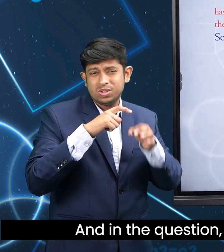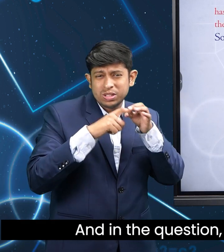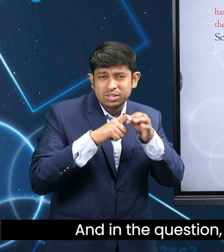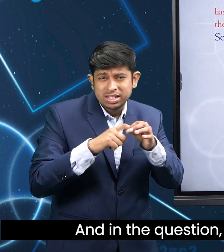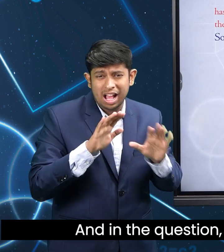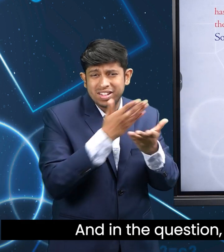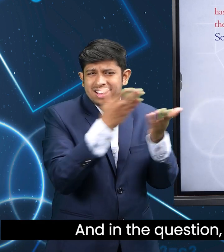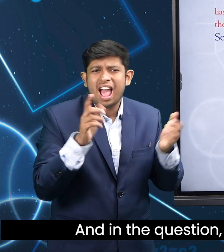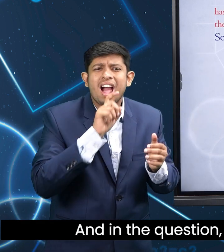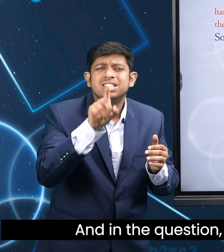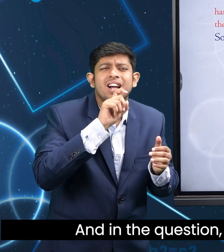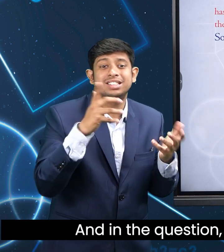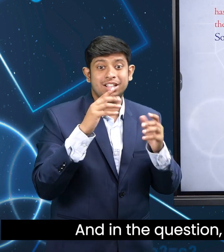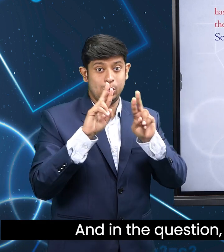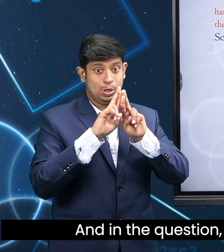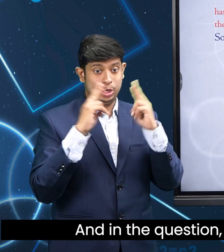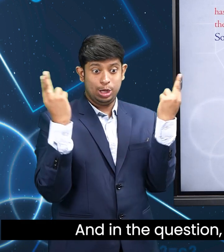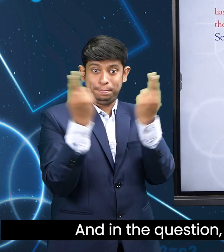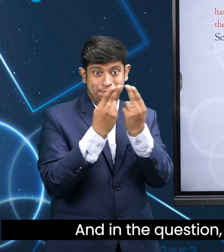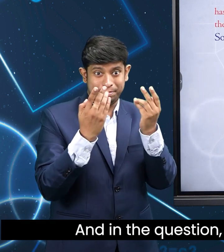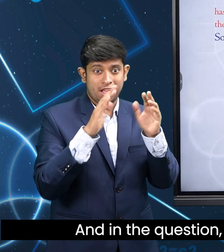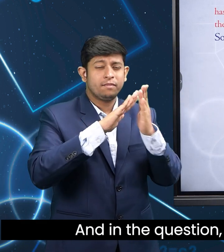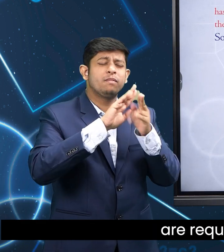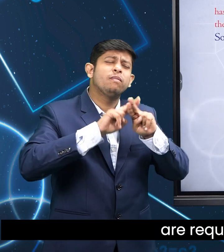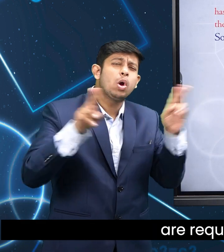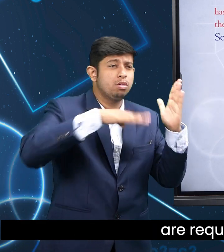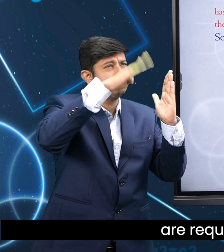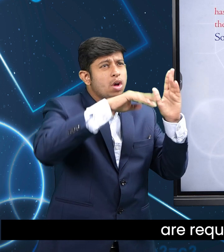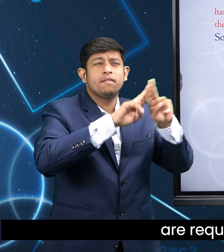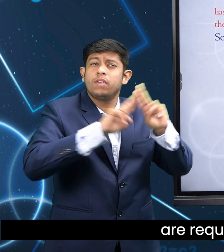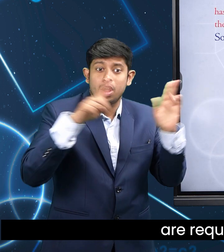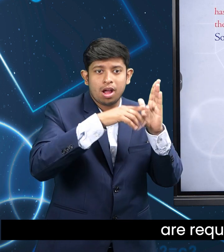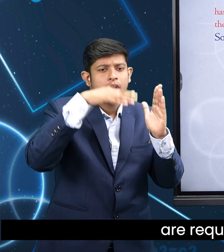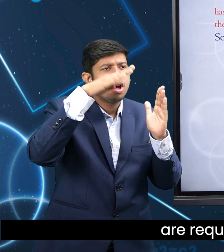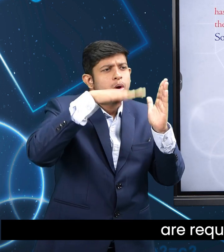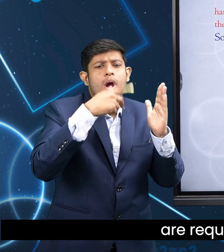And in the question, they have asked to find how many liters are required to paint the entire room.